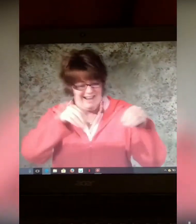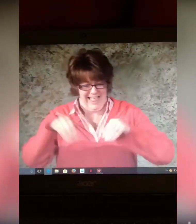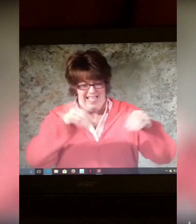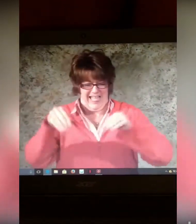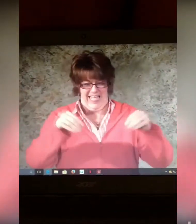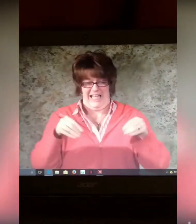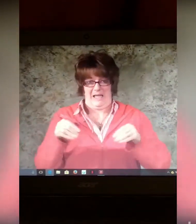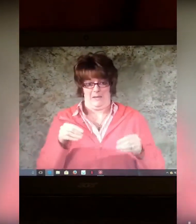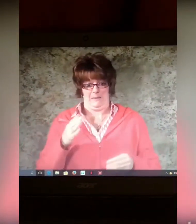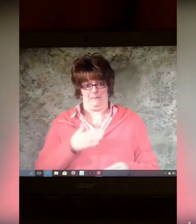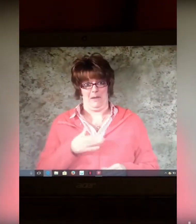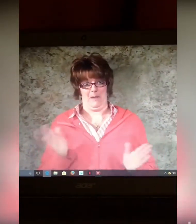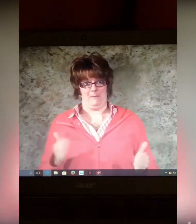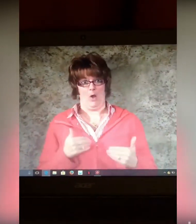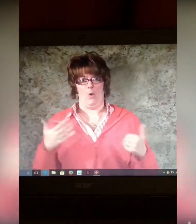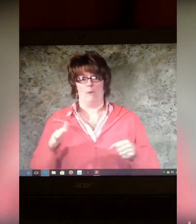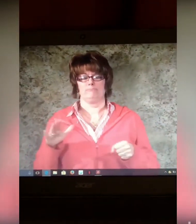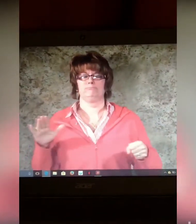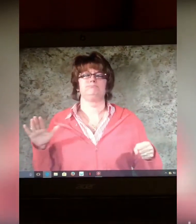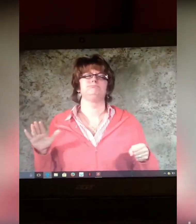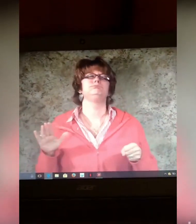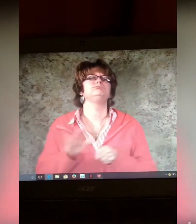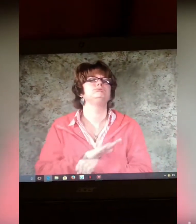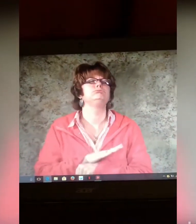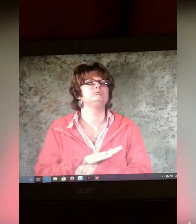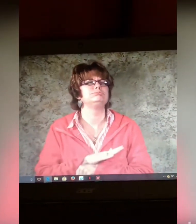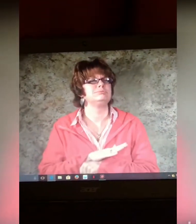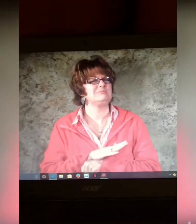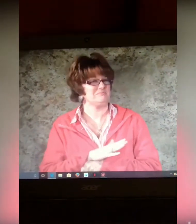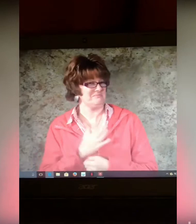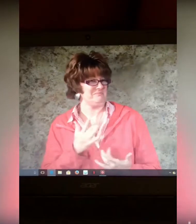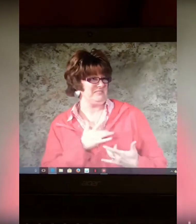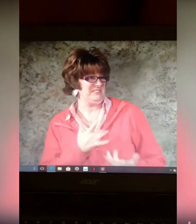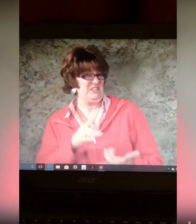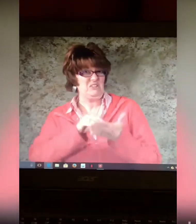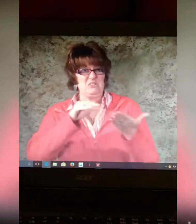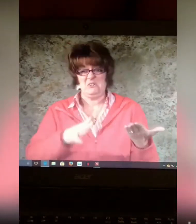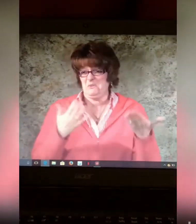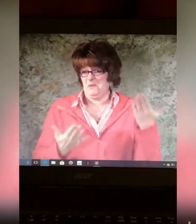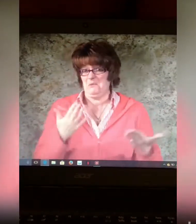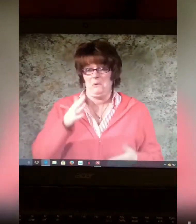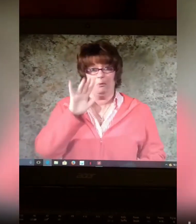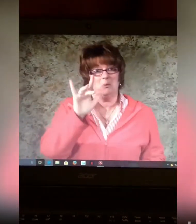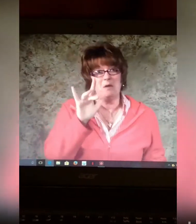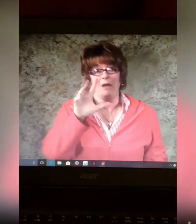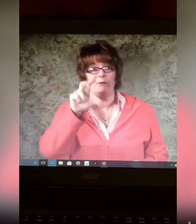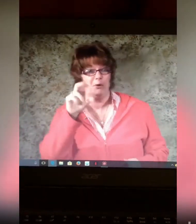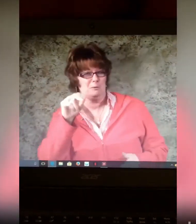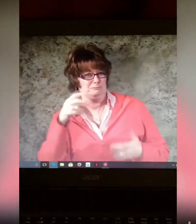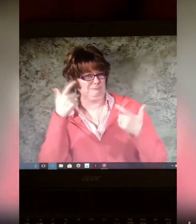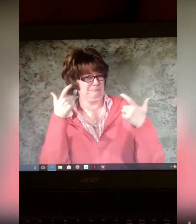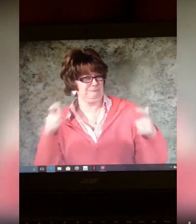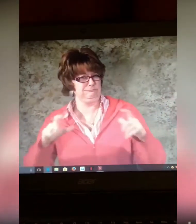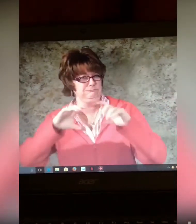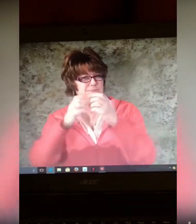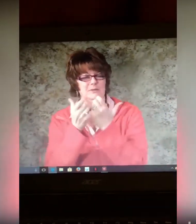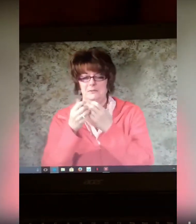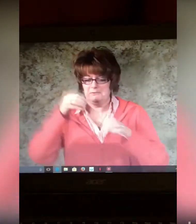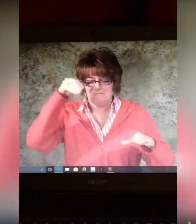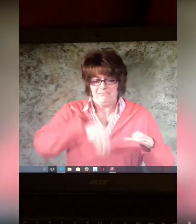in their box that I made for them, and then when I looked over at my box, it was completely full, and there was about